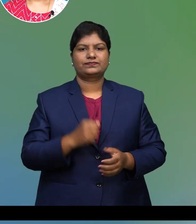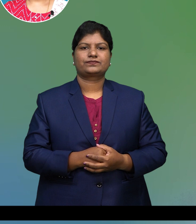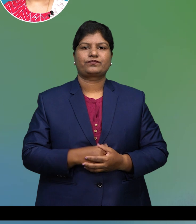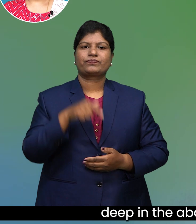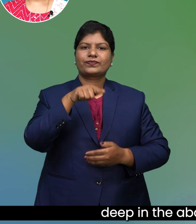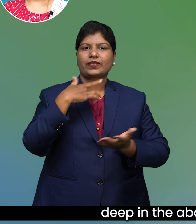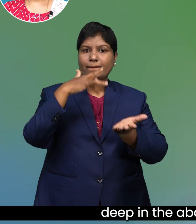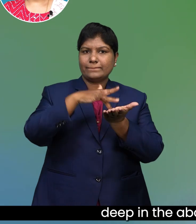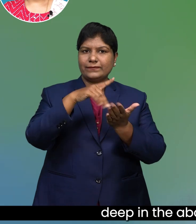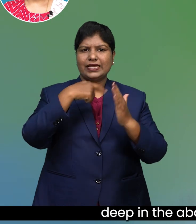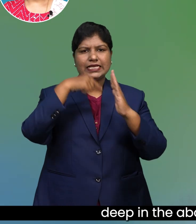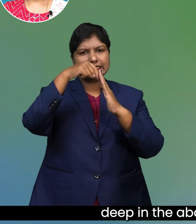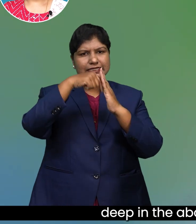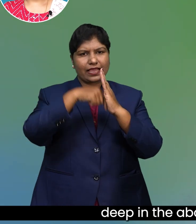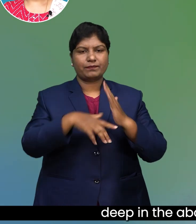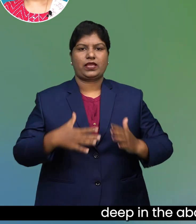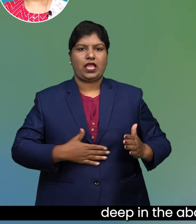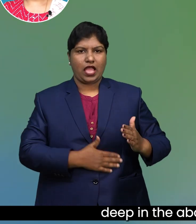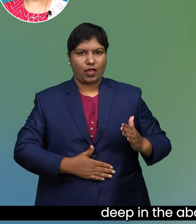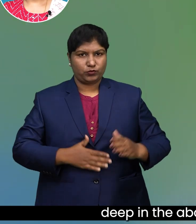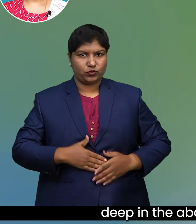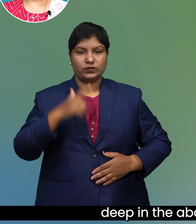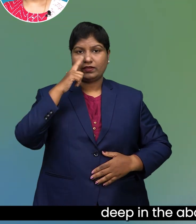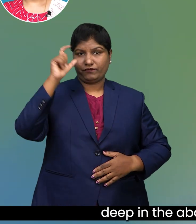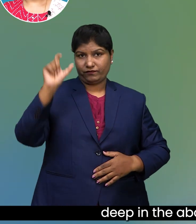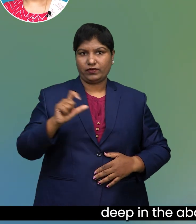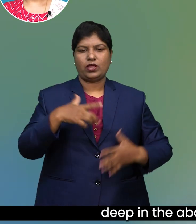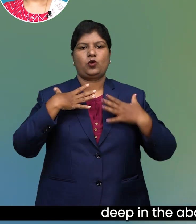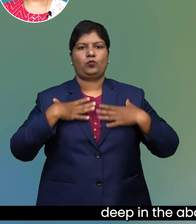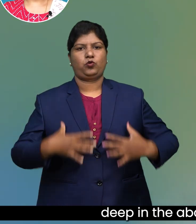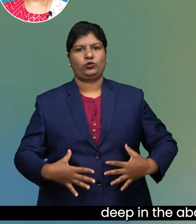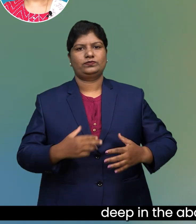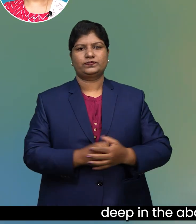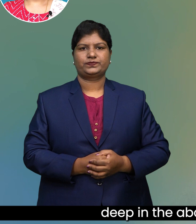are located deep in the abdomen of the female's body.